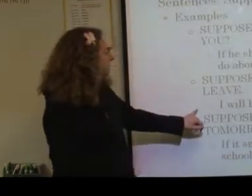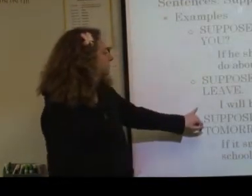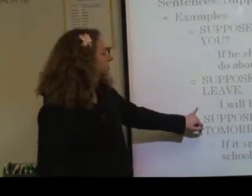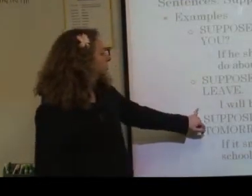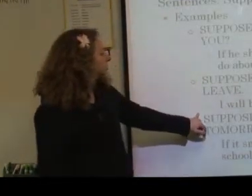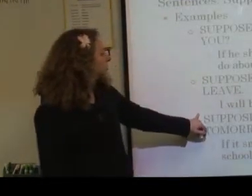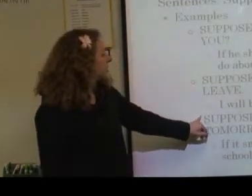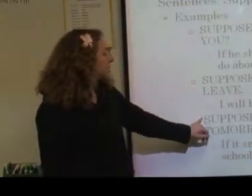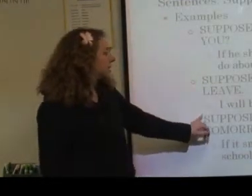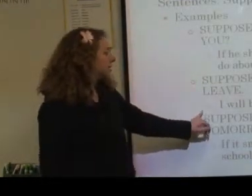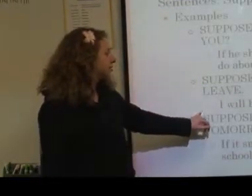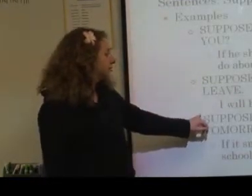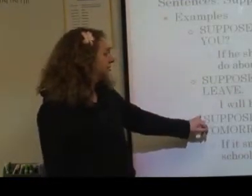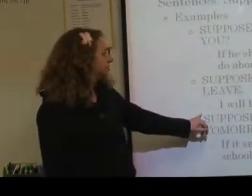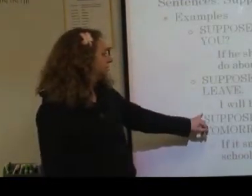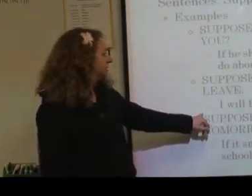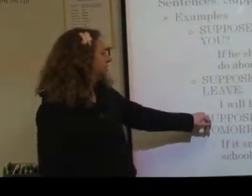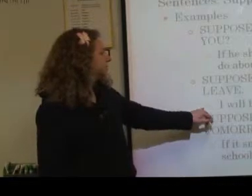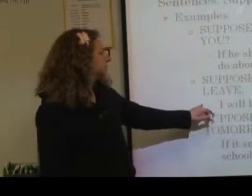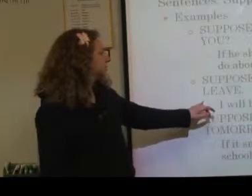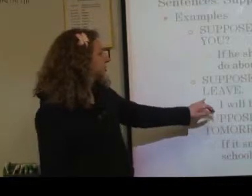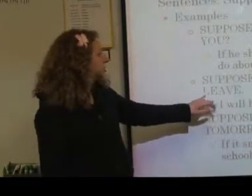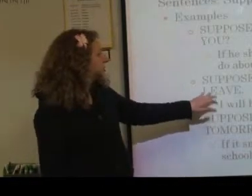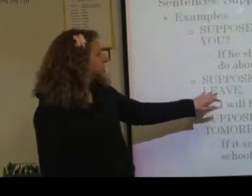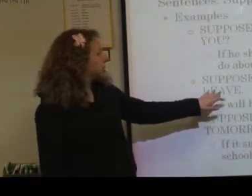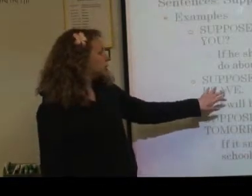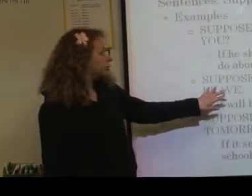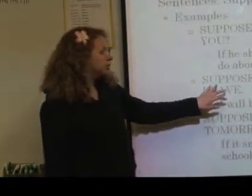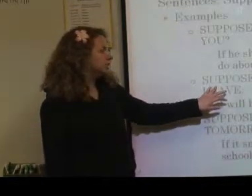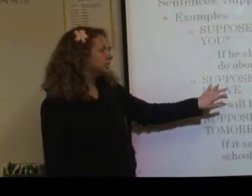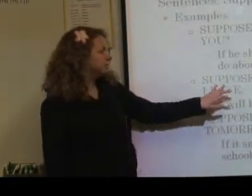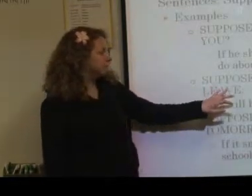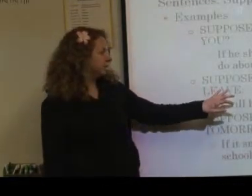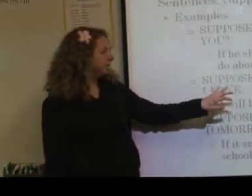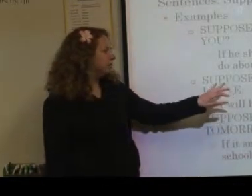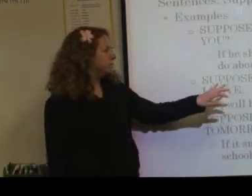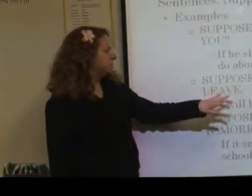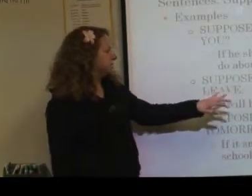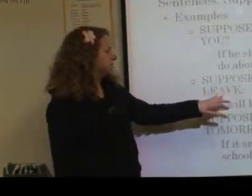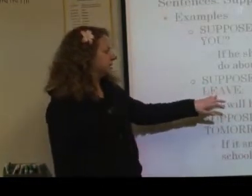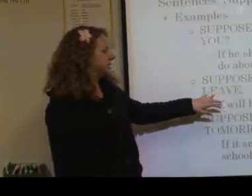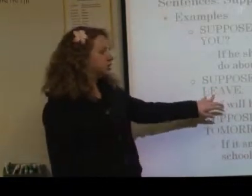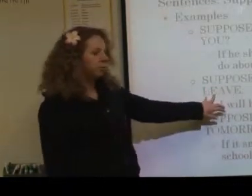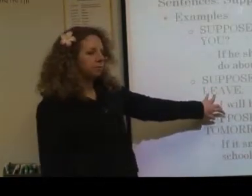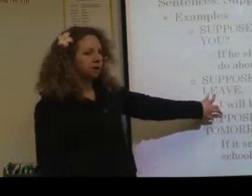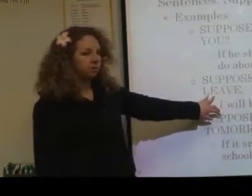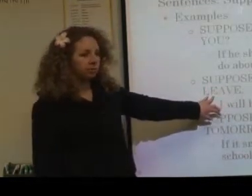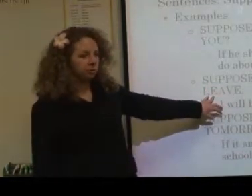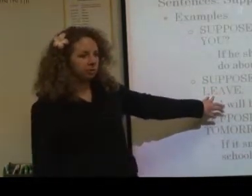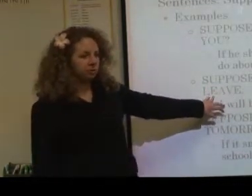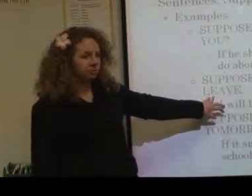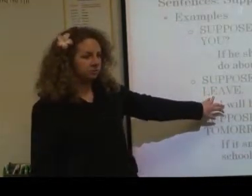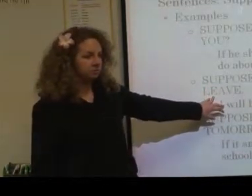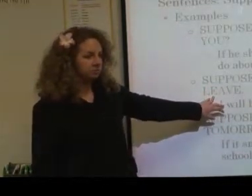Okay, so I will have to leave if she sees me. So suppose she see me must leave. So what part will you hold?